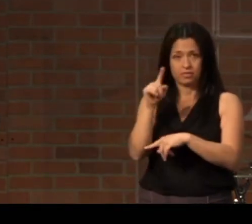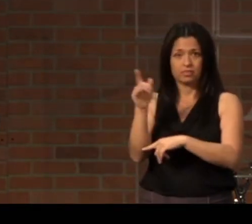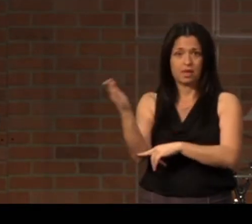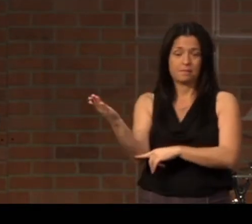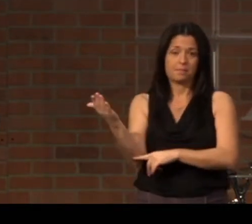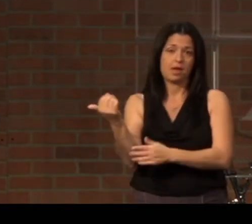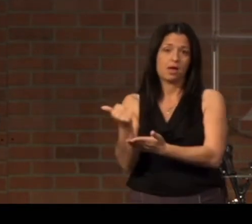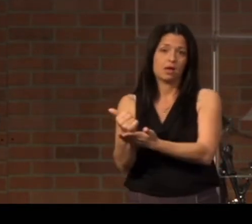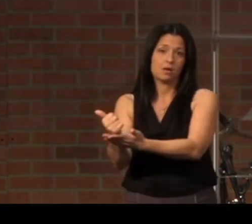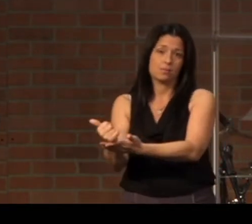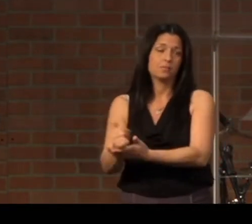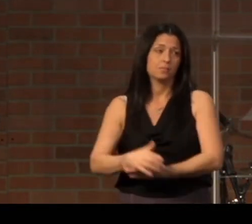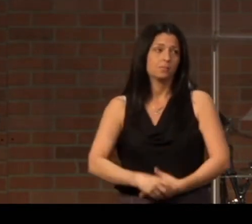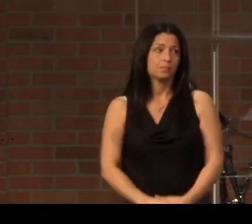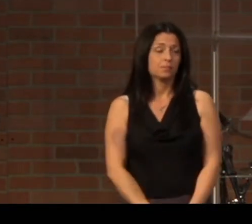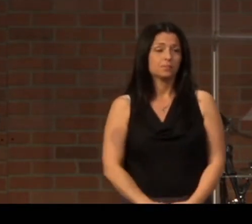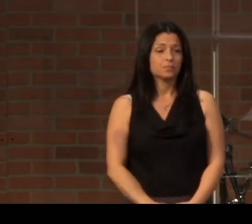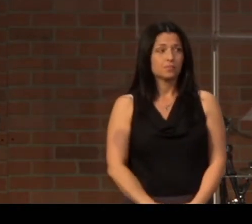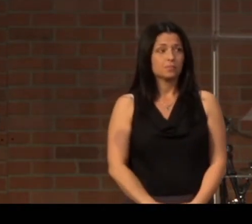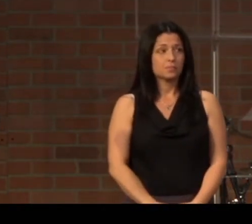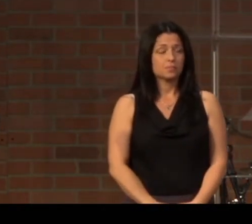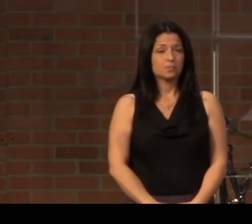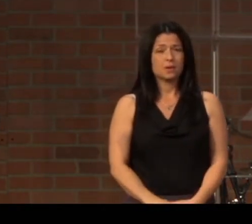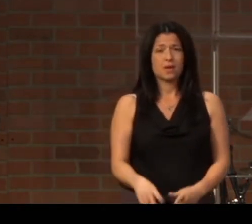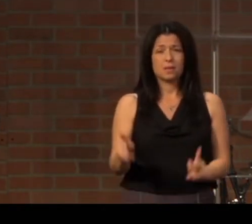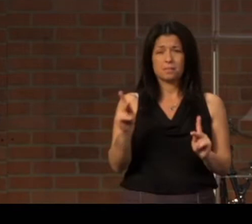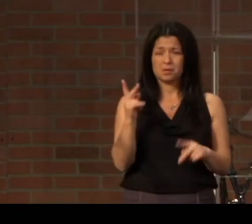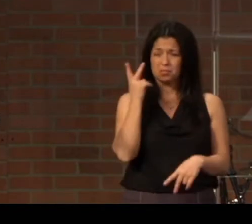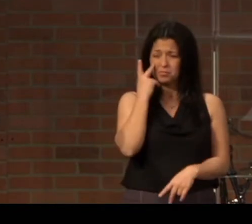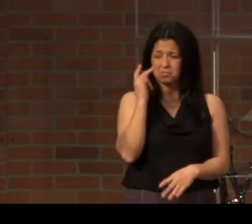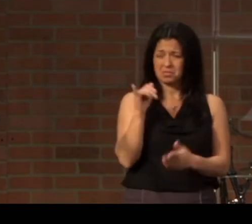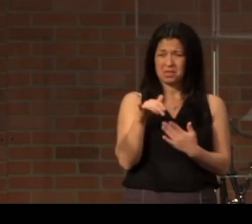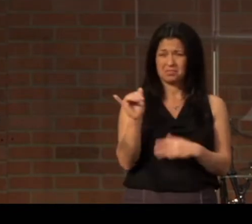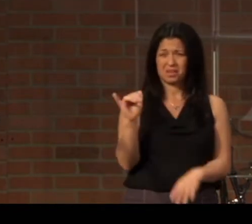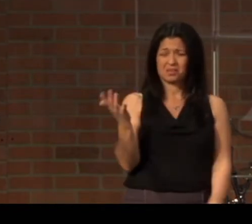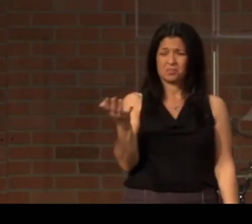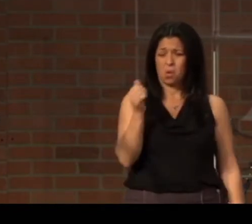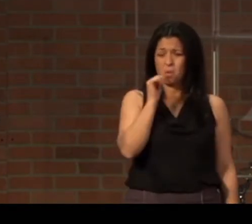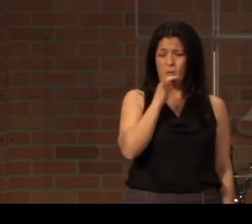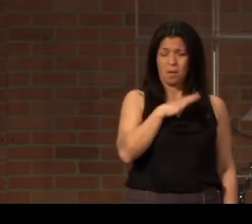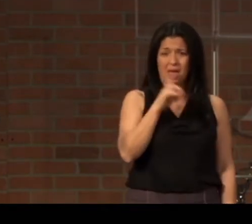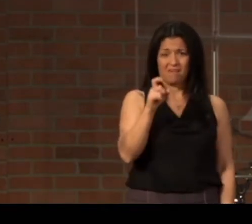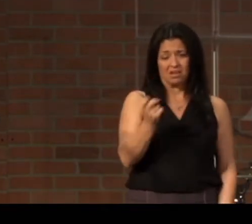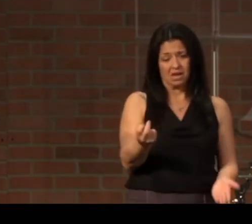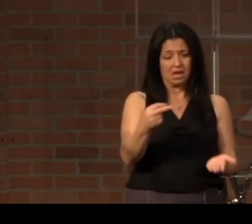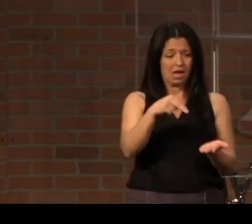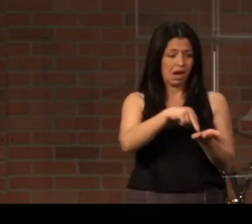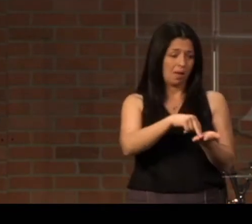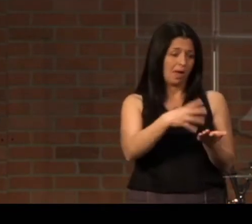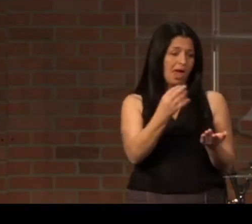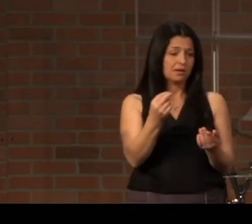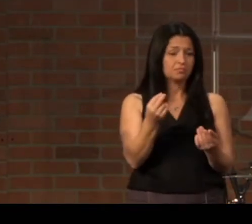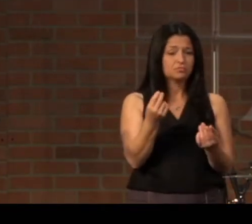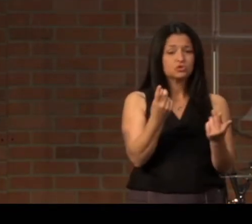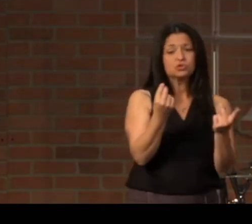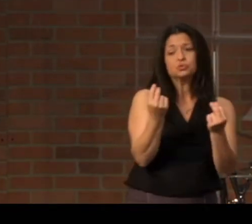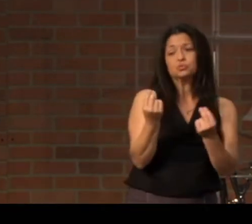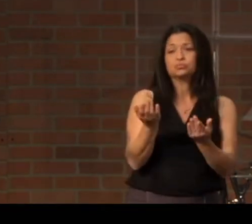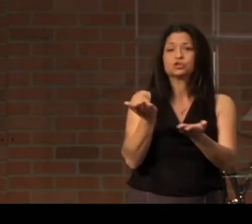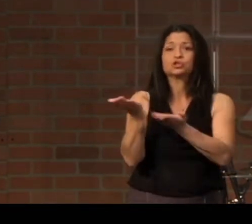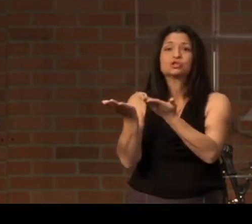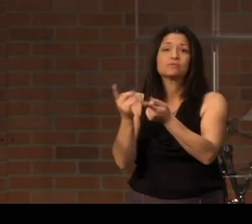Do you know how Americans read that? Oh, sexist, right? The woman has to get up and what? And wait on the